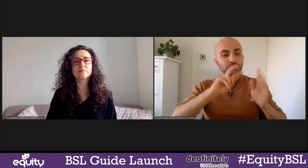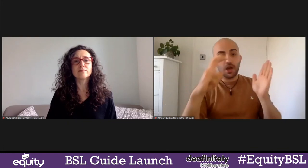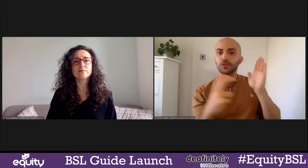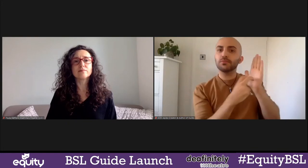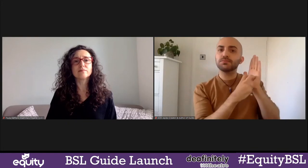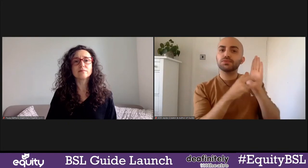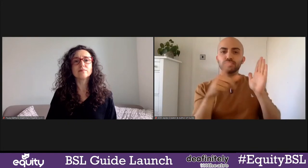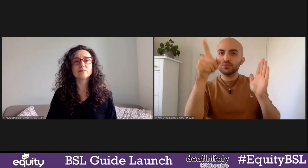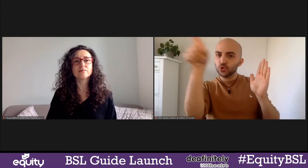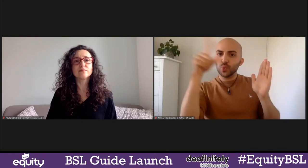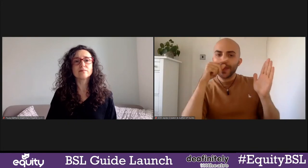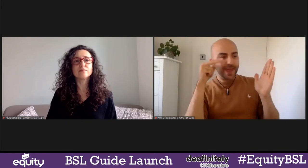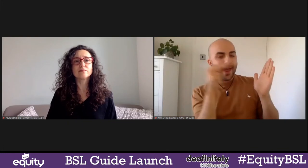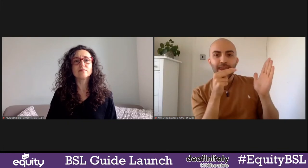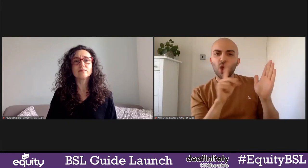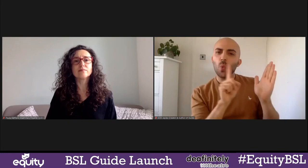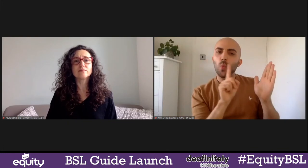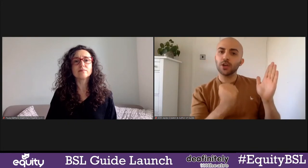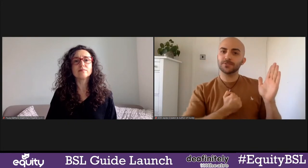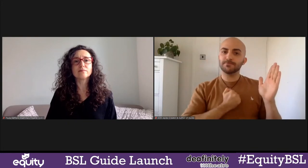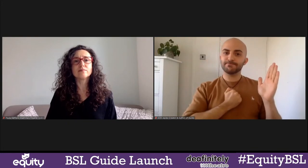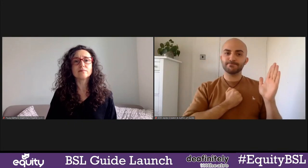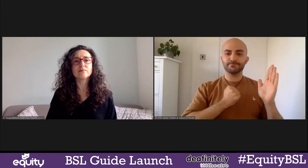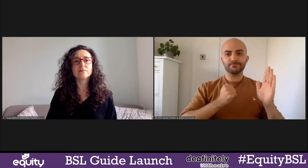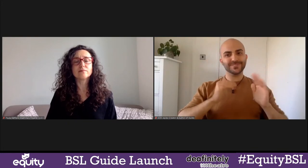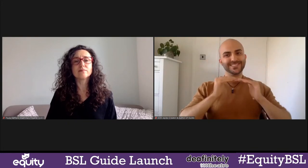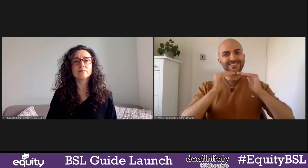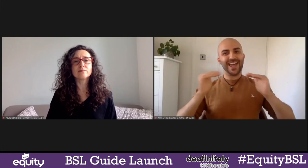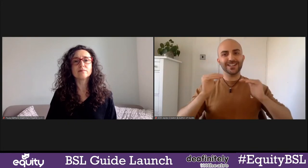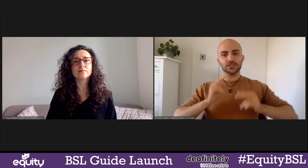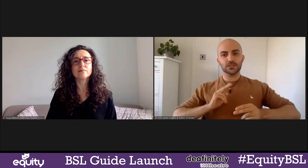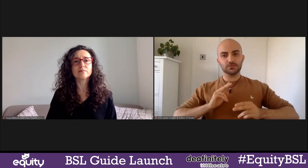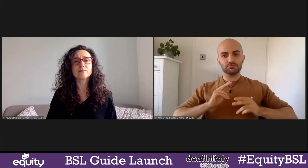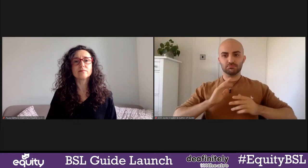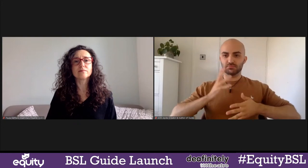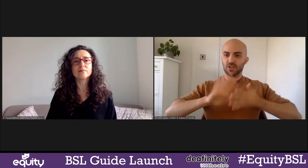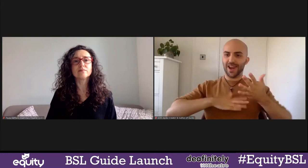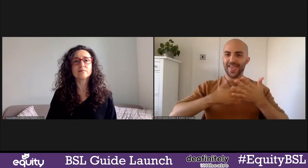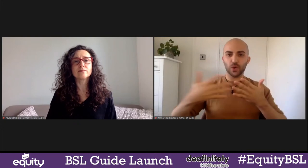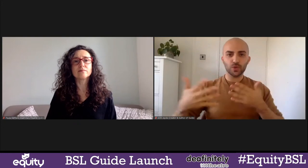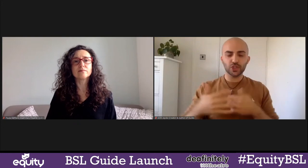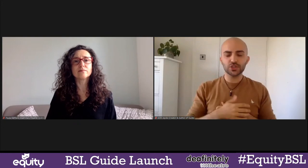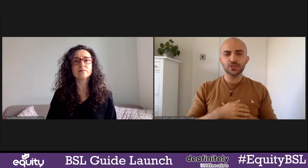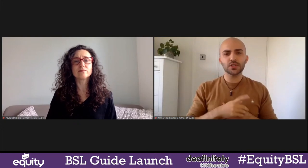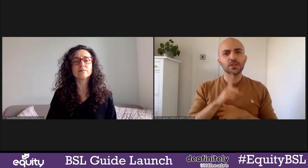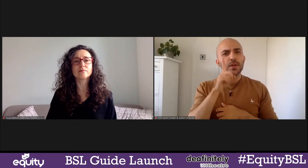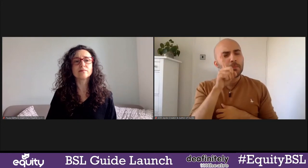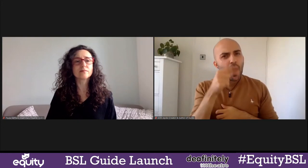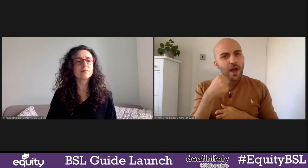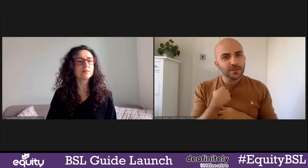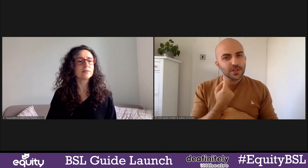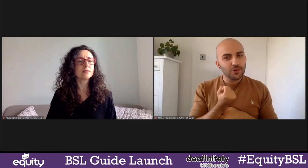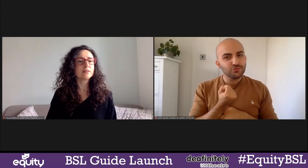up to stage six, or if you were a qualified interpreter, so people could see what your level of BSL was.